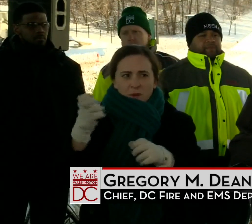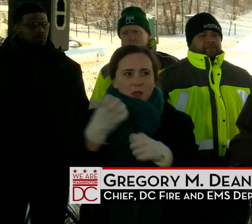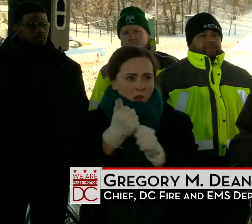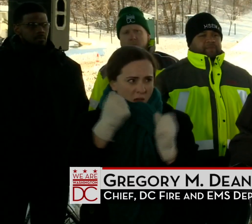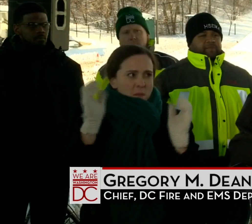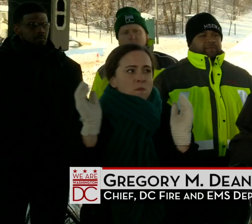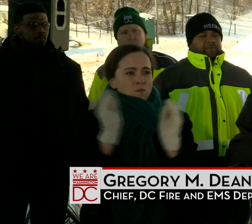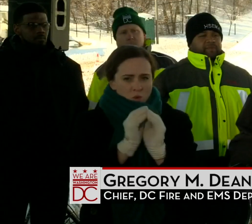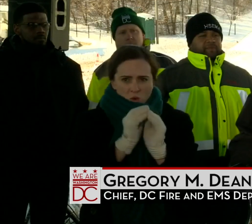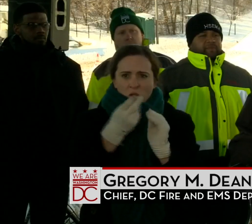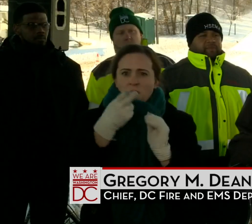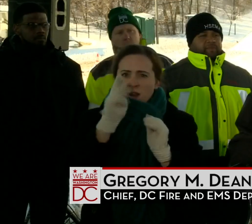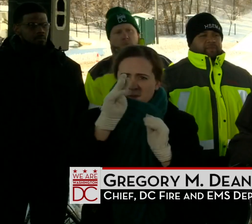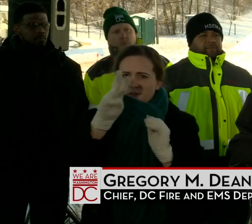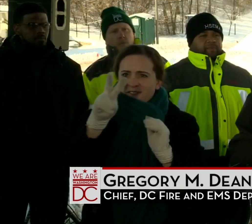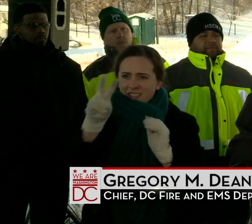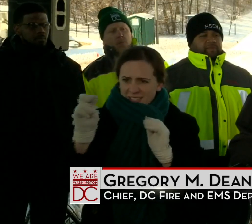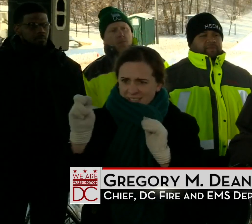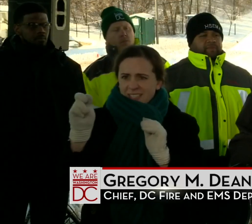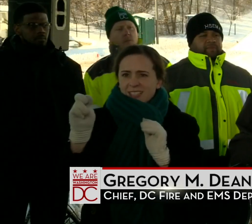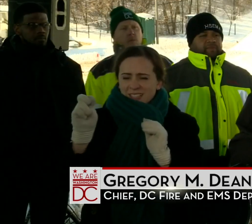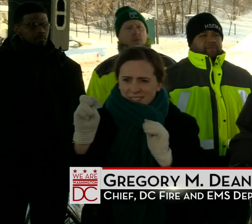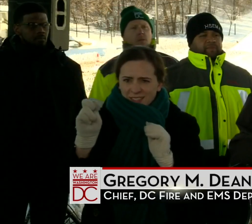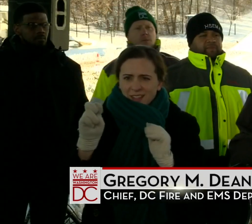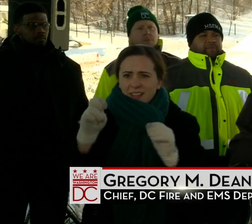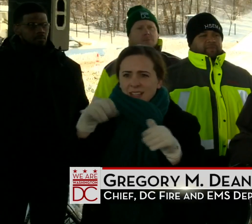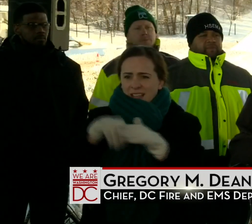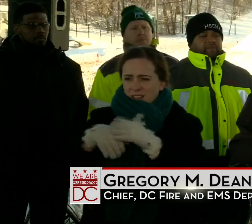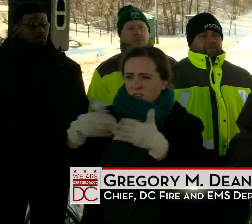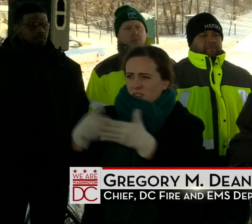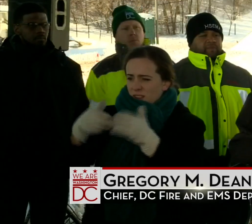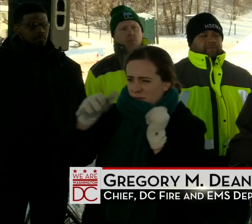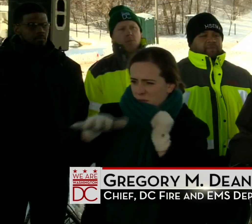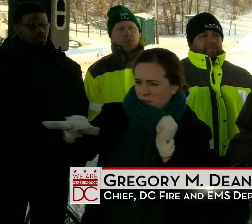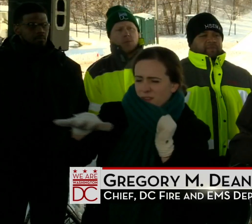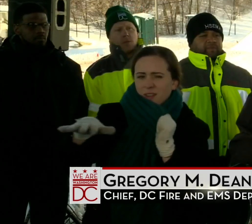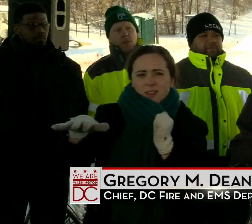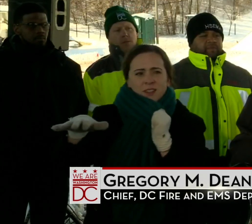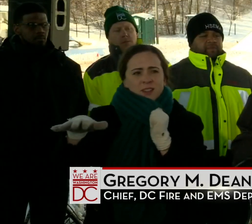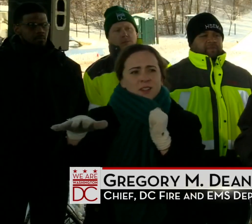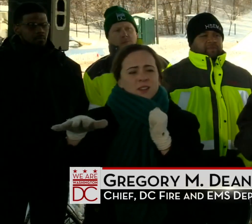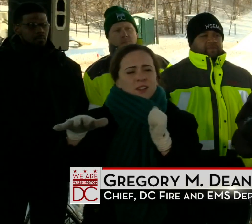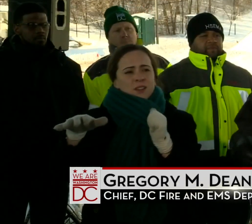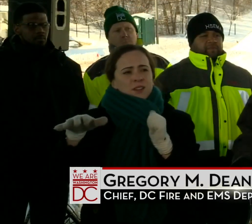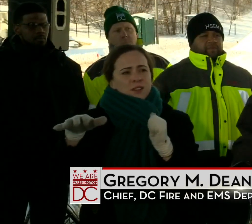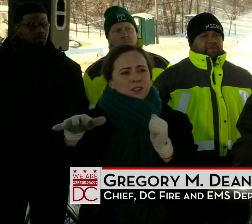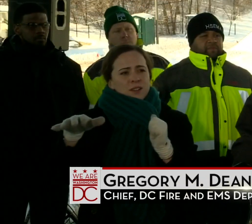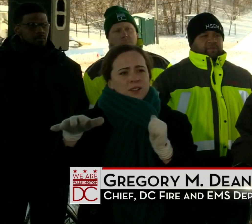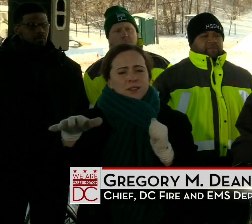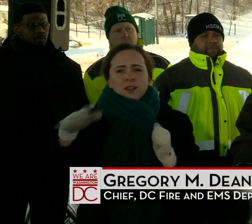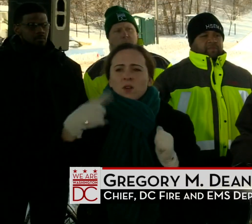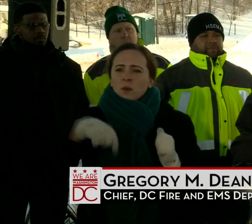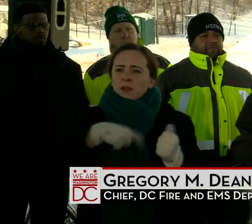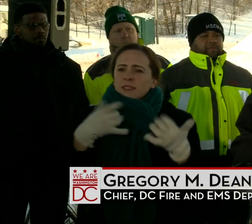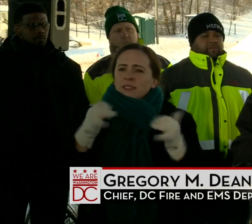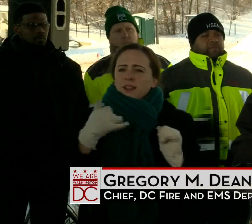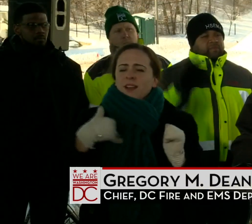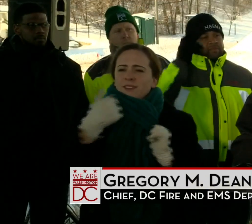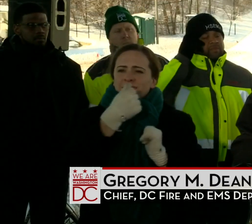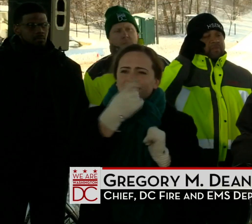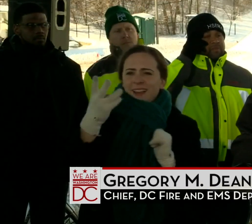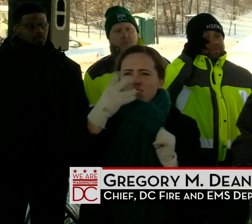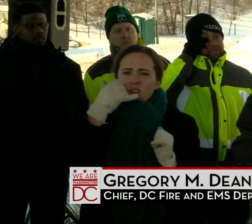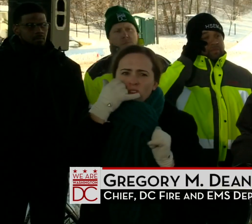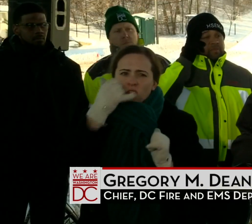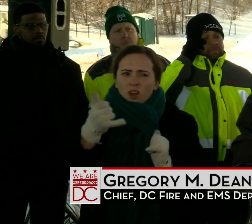Humvees that are assisting us and being able to get into the neighborhoods. We're still getting a number of calls where we're